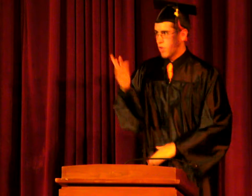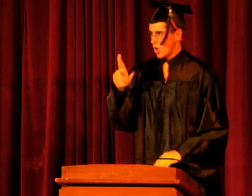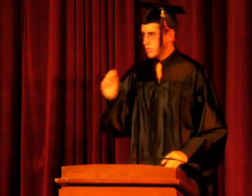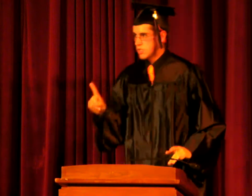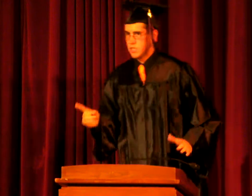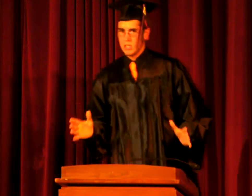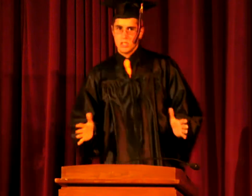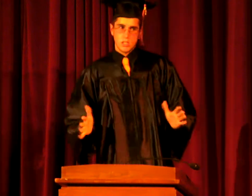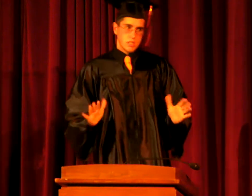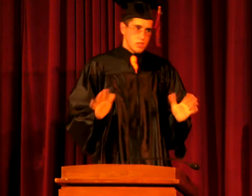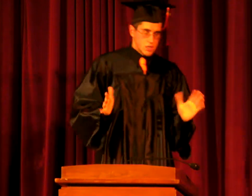Never give up a walk.